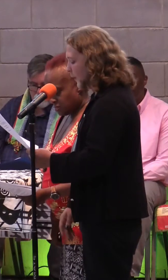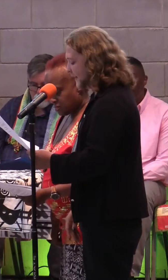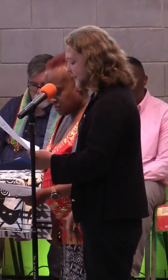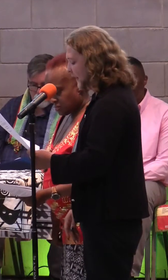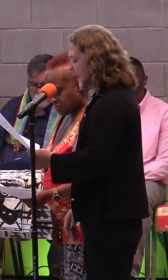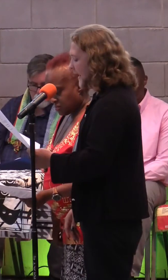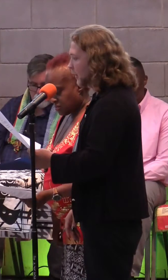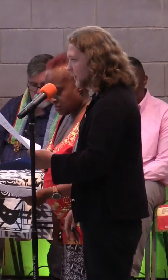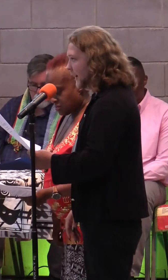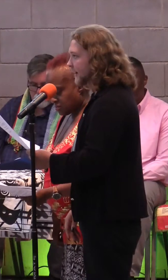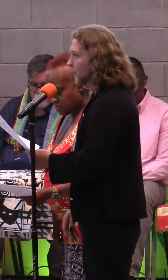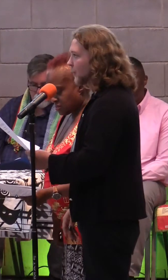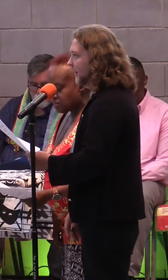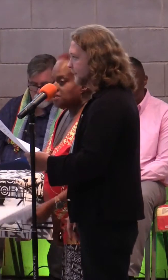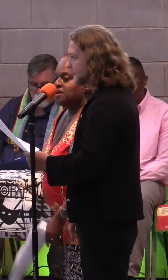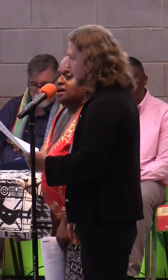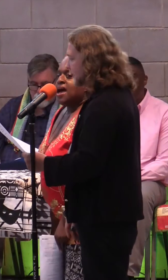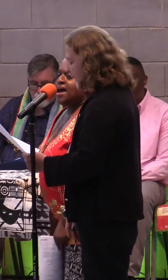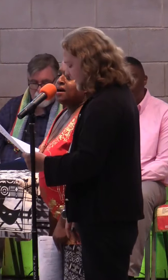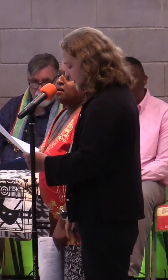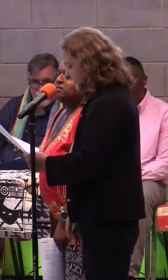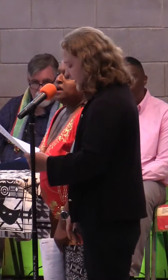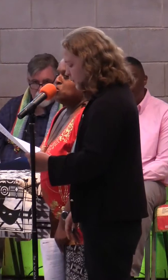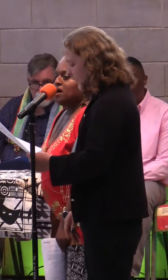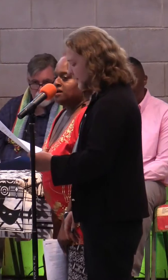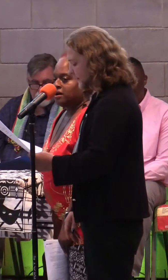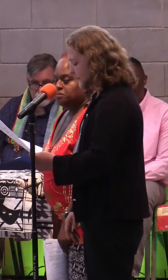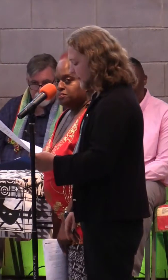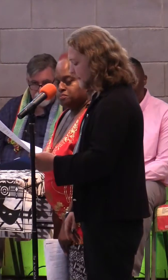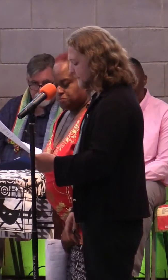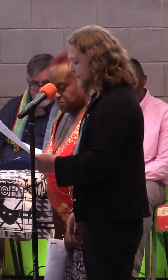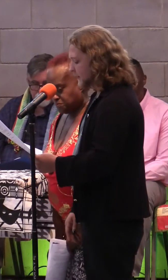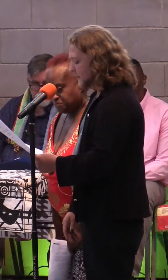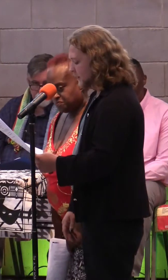to the west, hail and welcome. Hail and welcome.